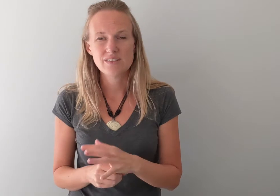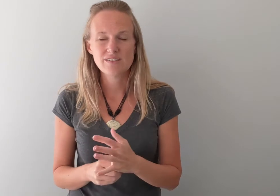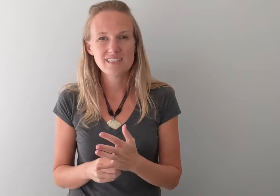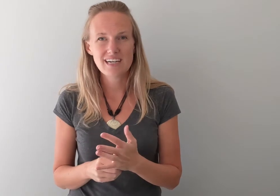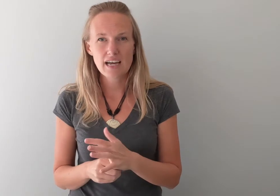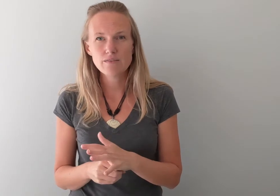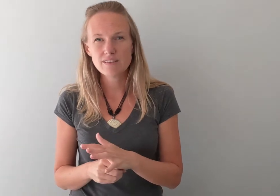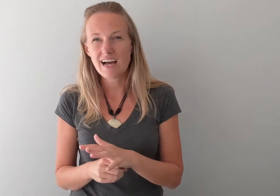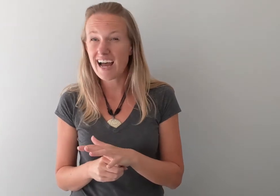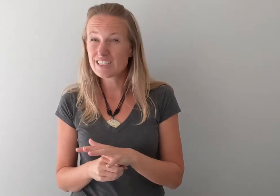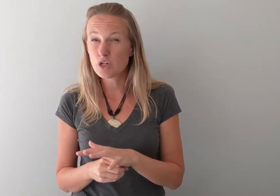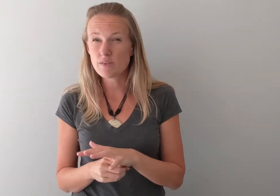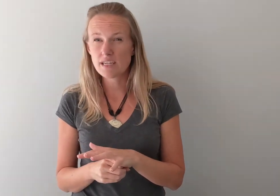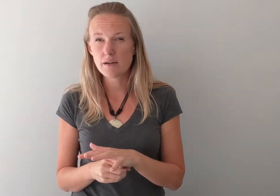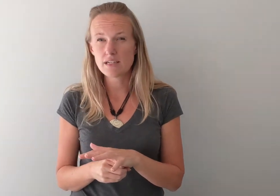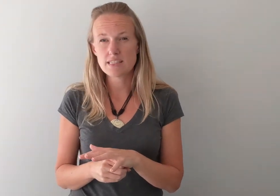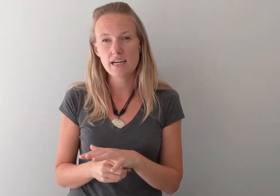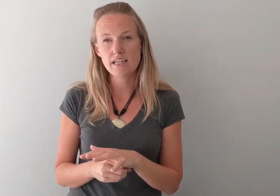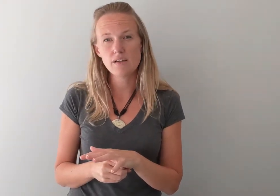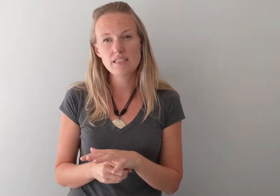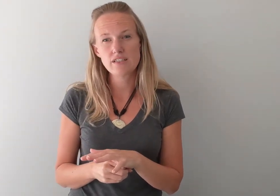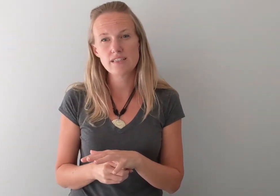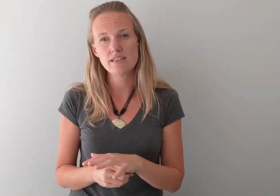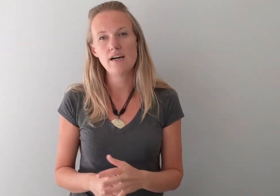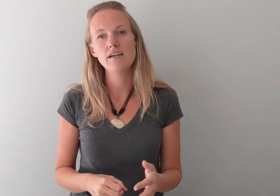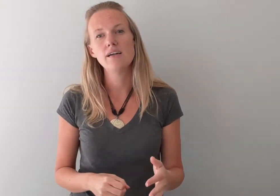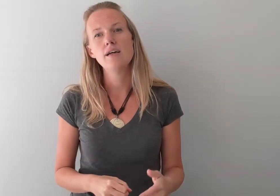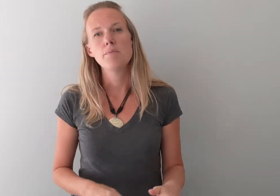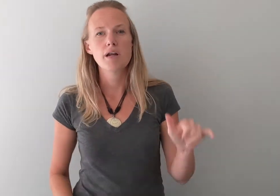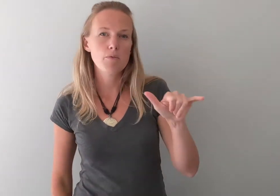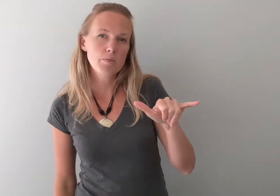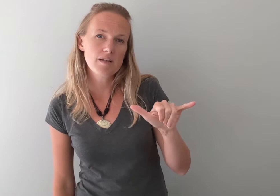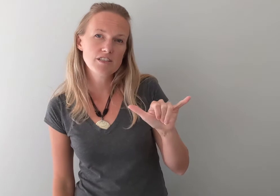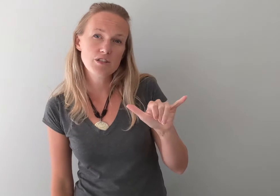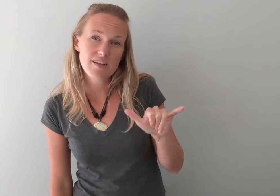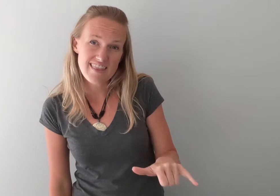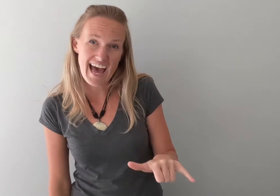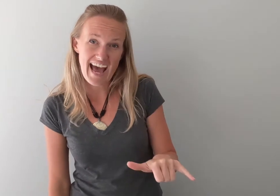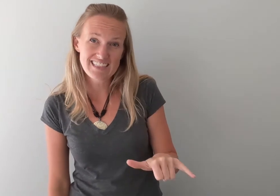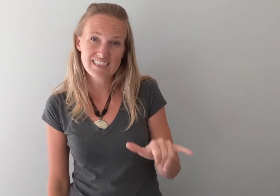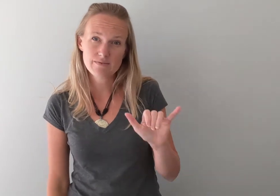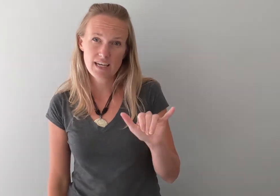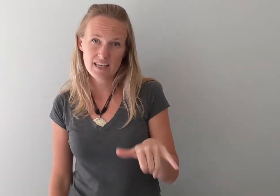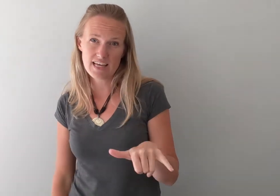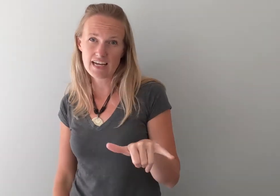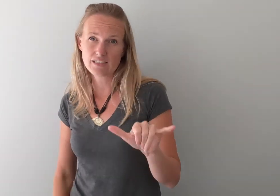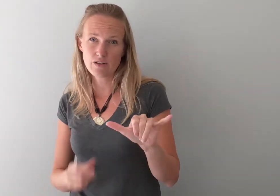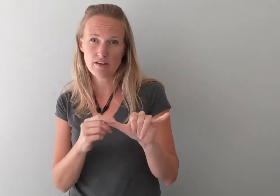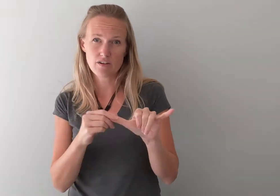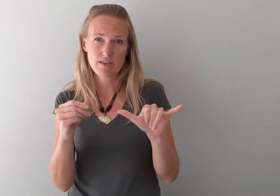So I don't think I'm gonna sign it during the song, but I will probably do that, okay, that. So you have your